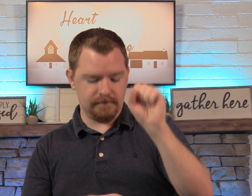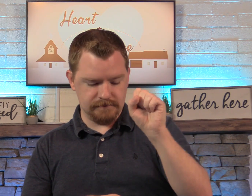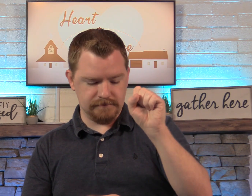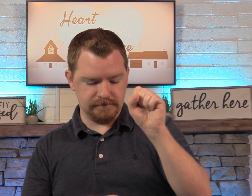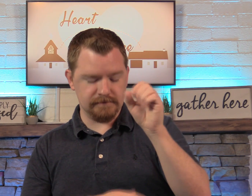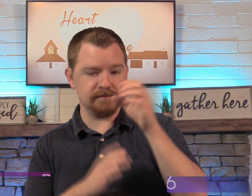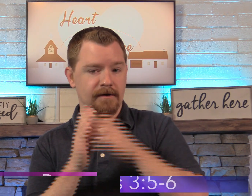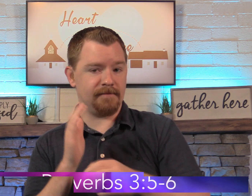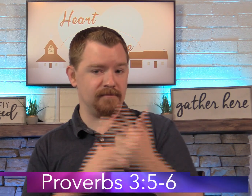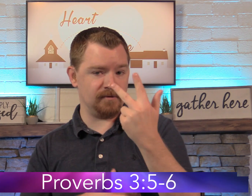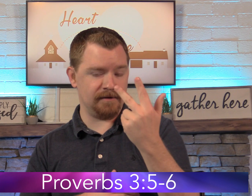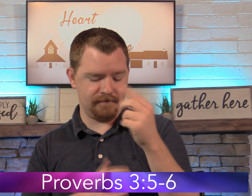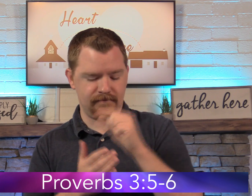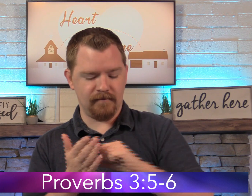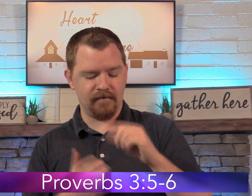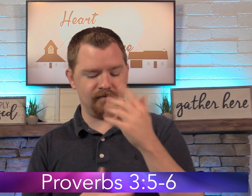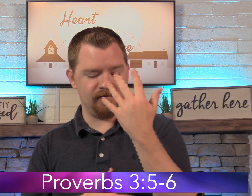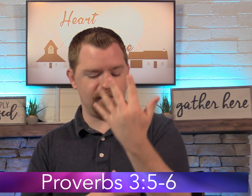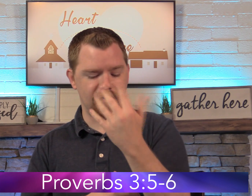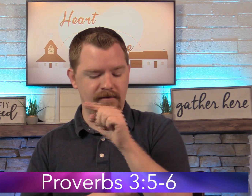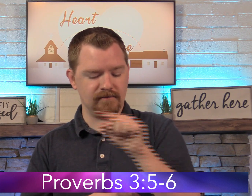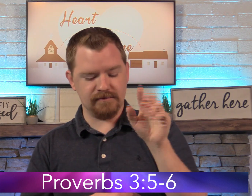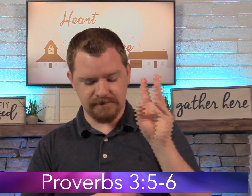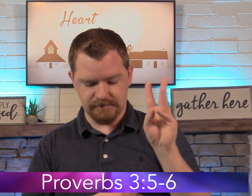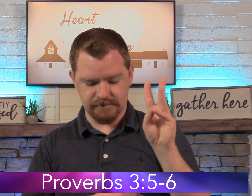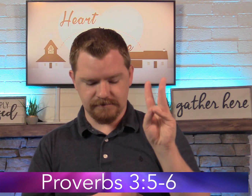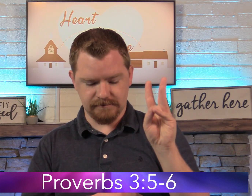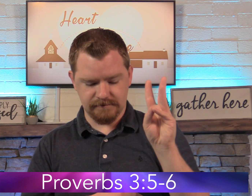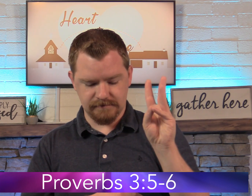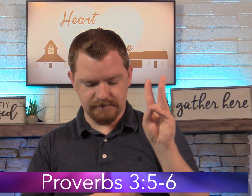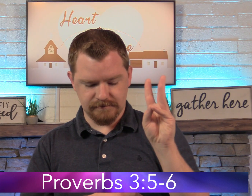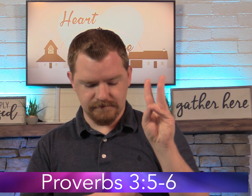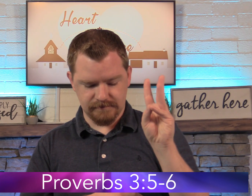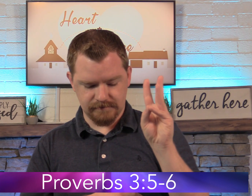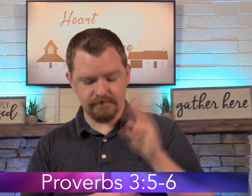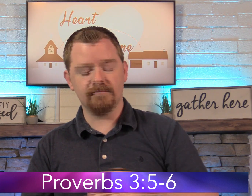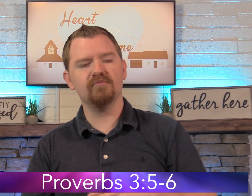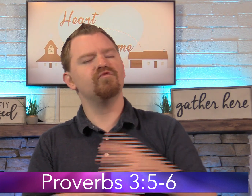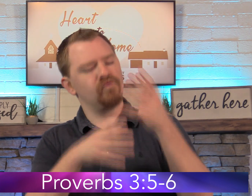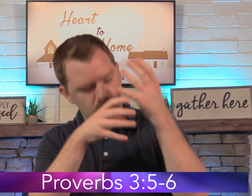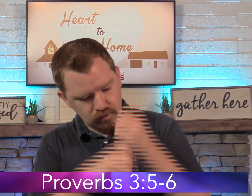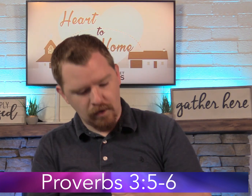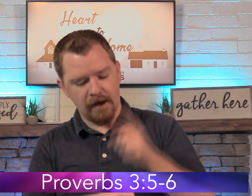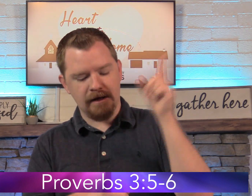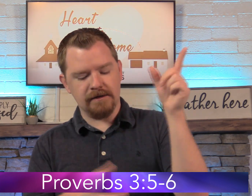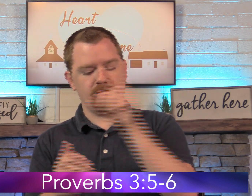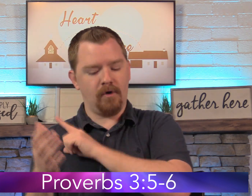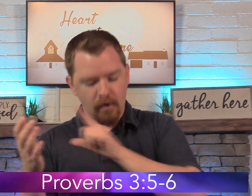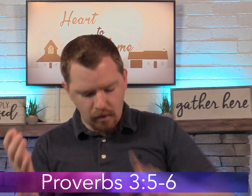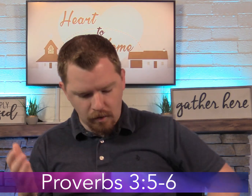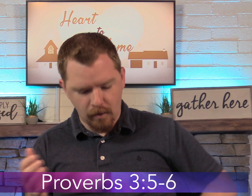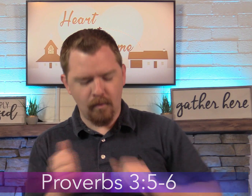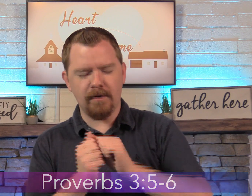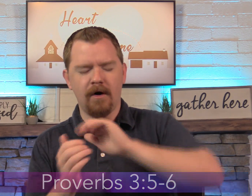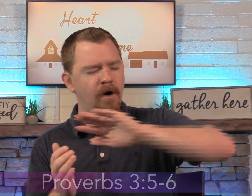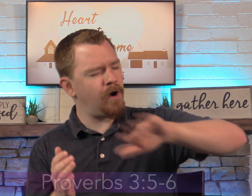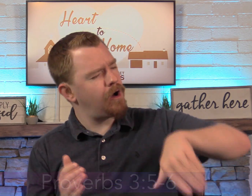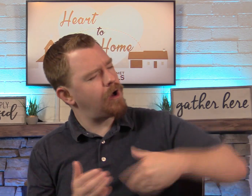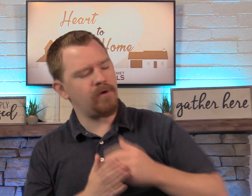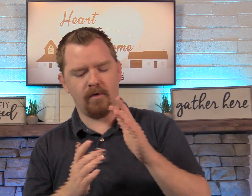In Proverbs chapter 3, verses 5 and 6, it says, "Trust in the Lord with